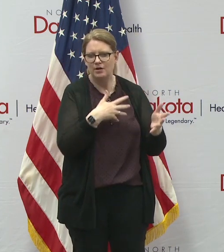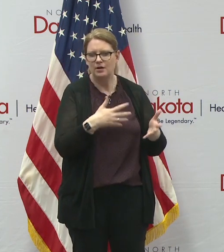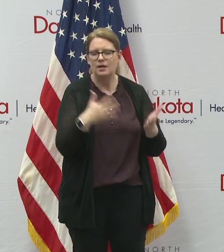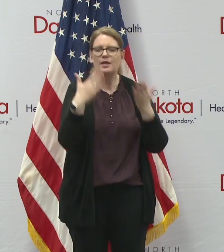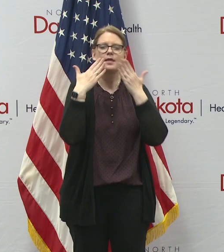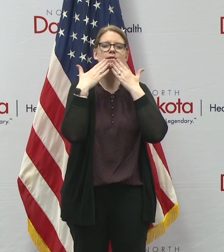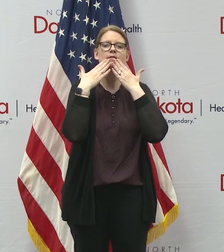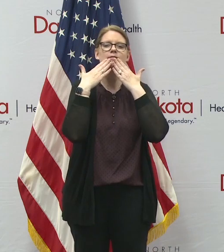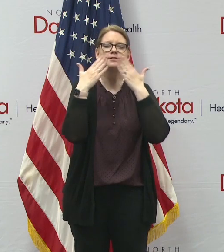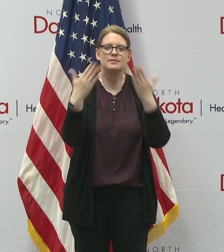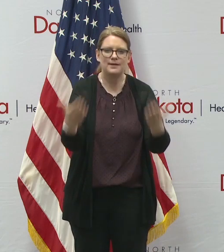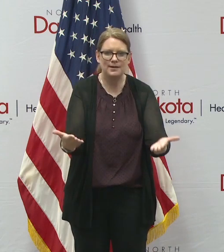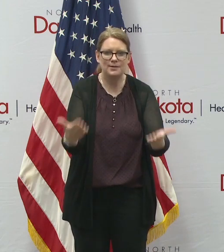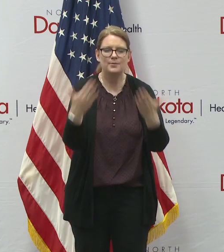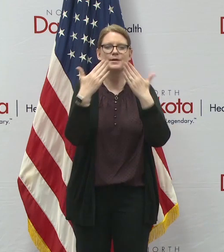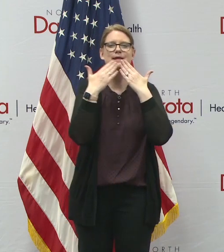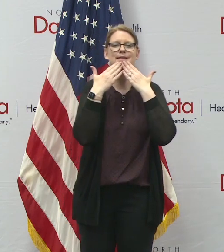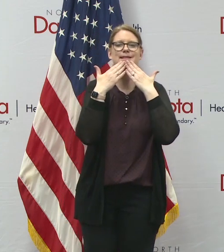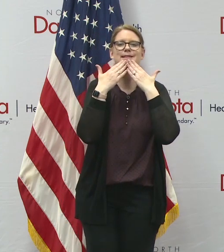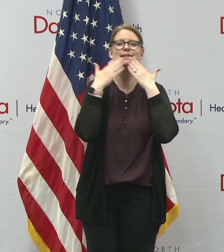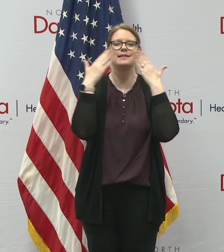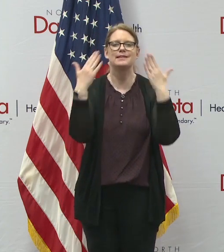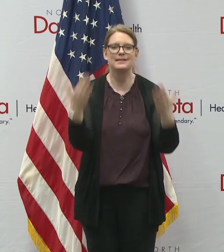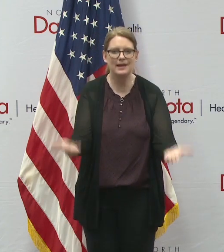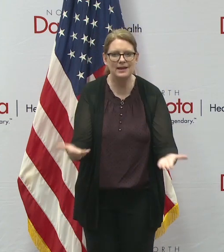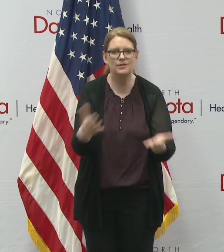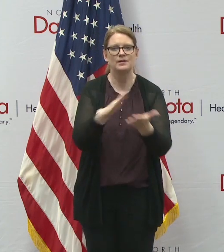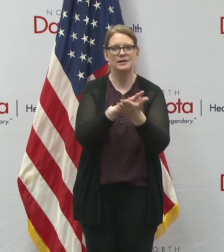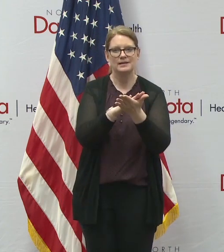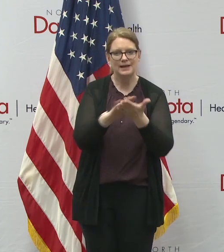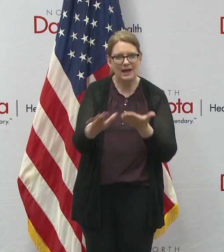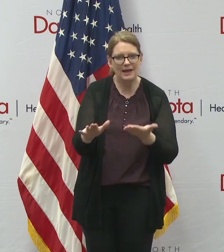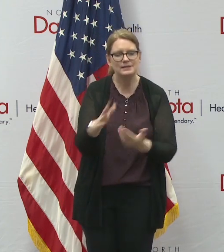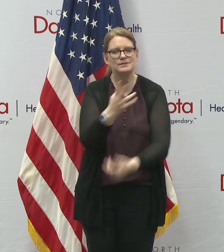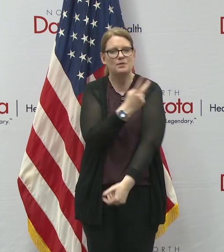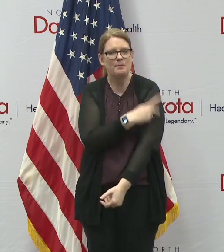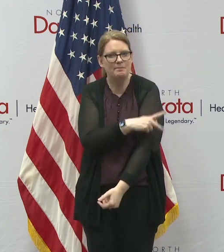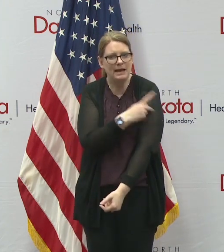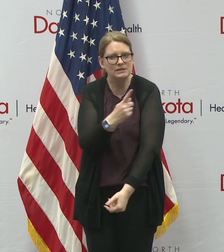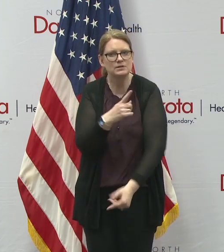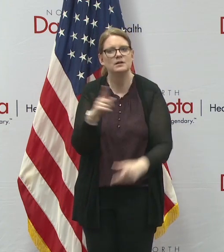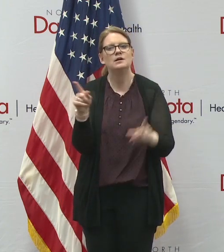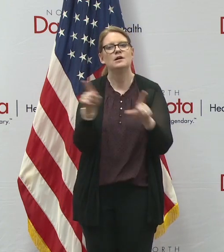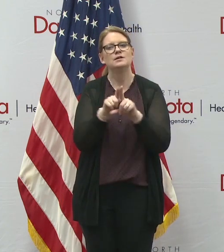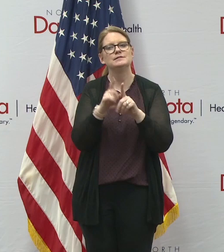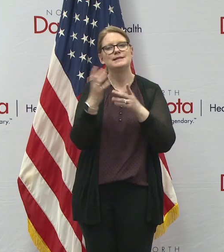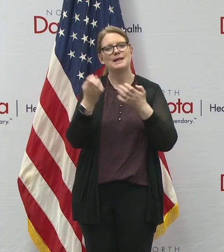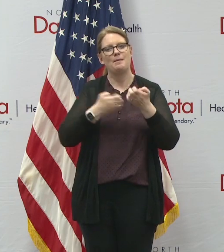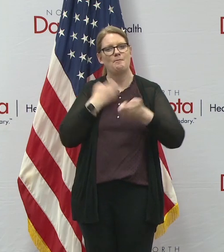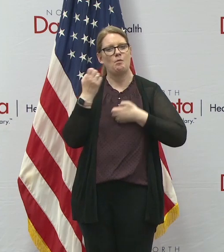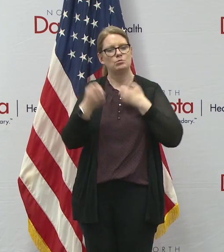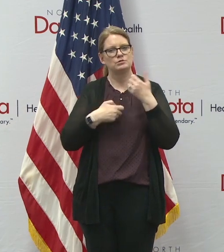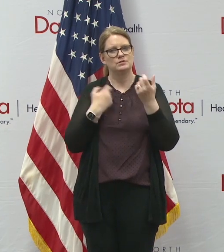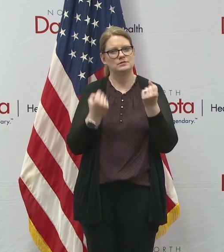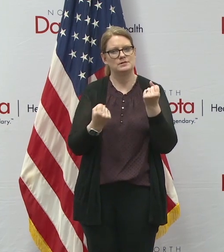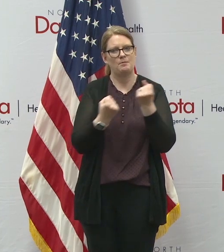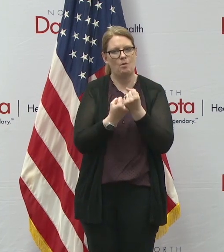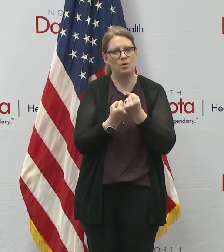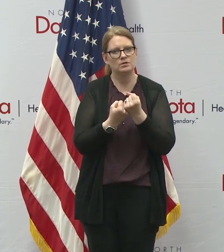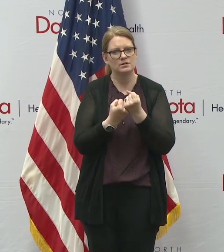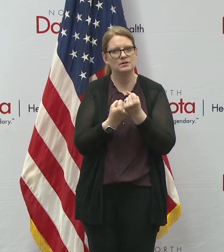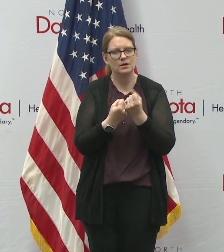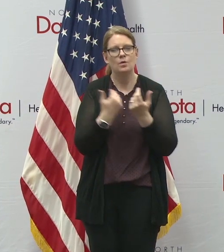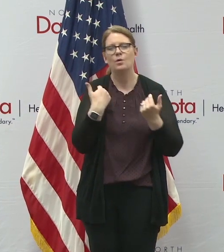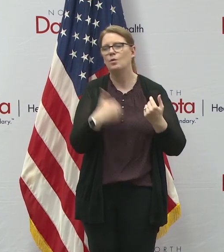say thank you for all the kindness, the patience, the generosity, and the emotional support that you're providing for each other right